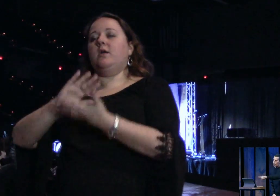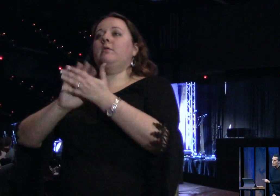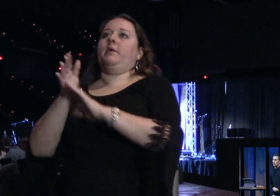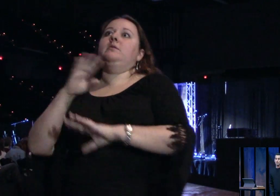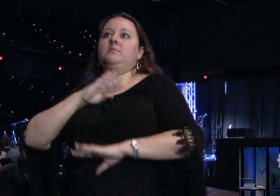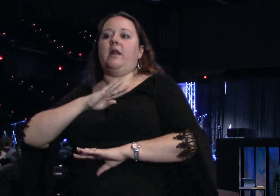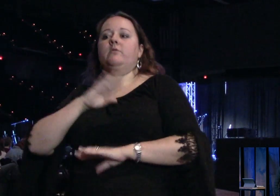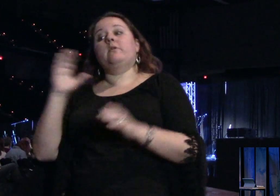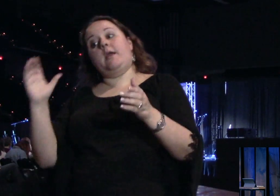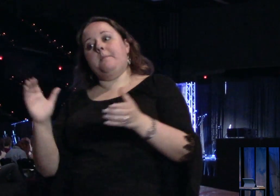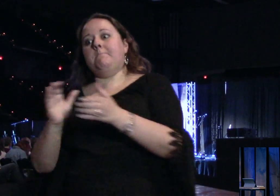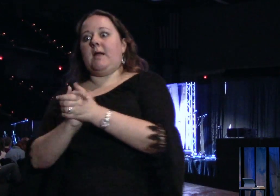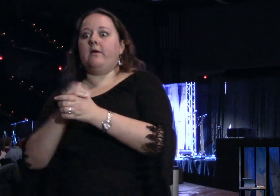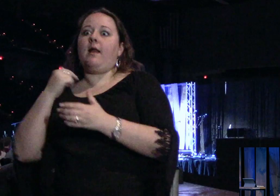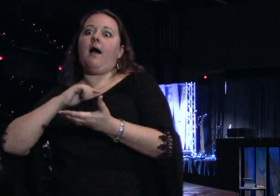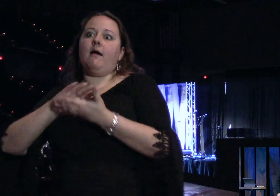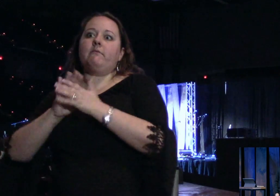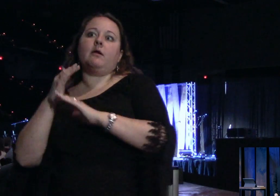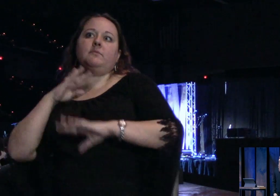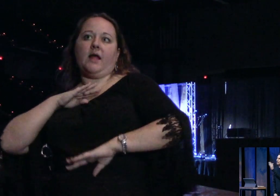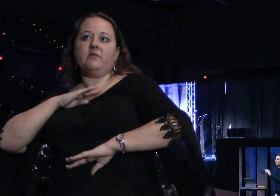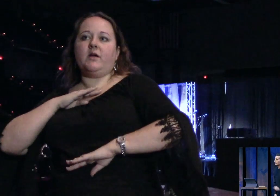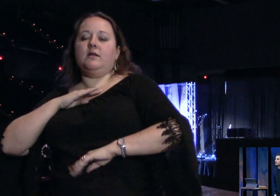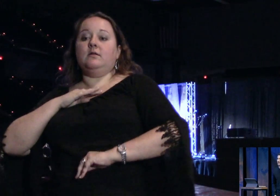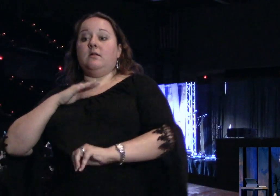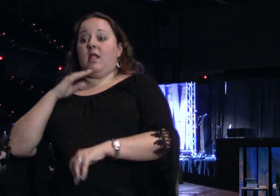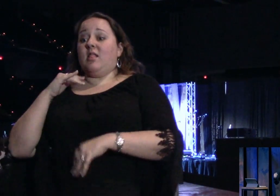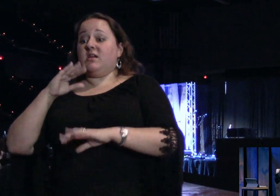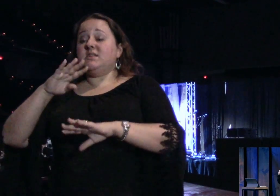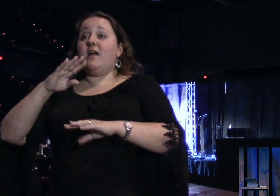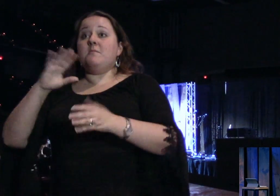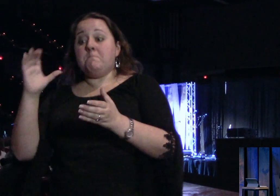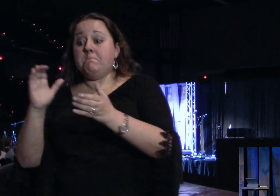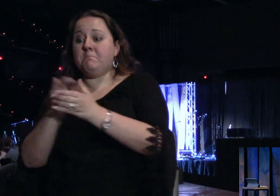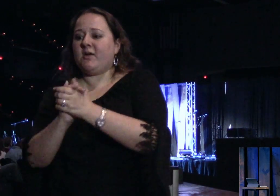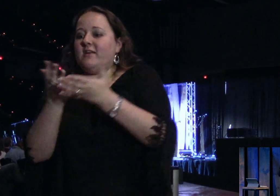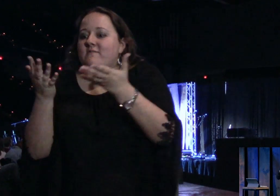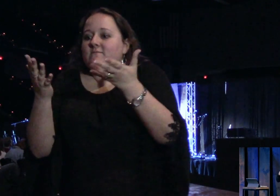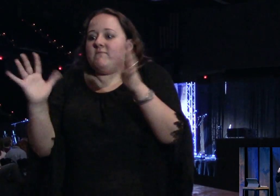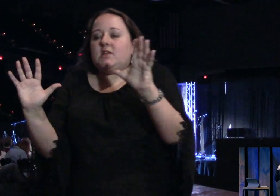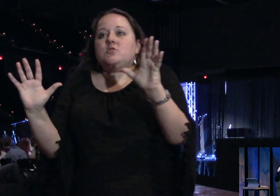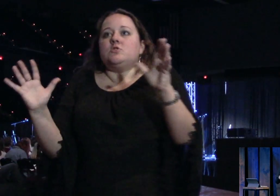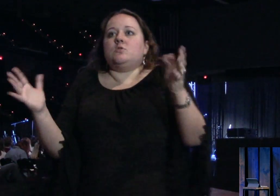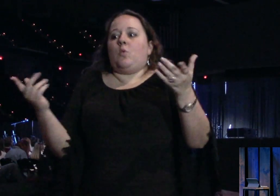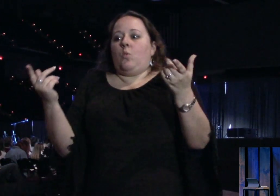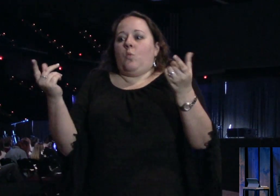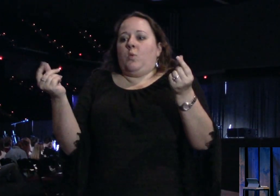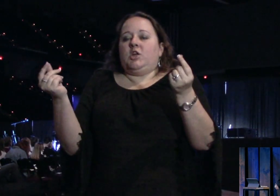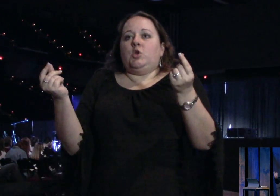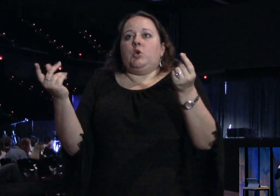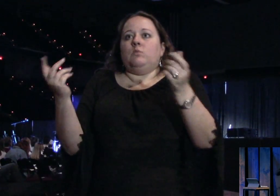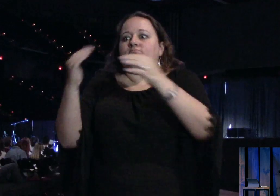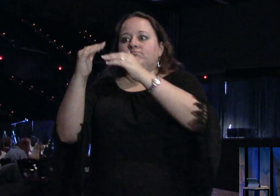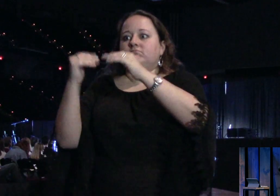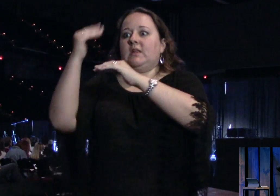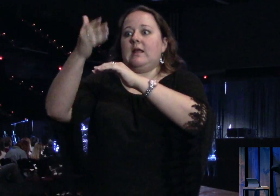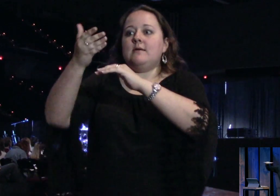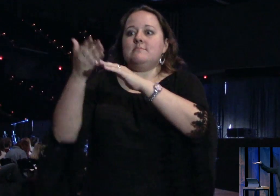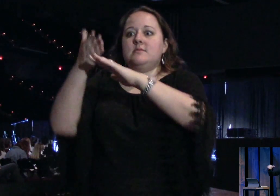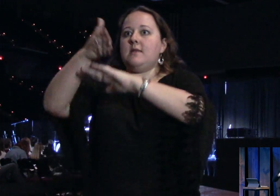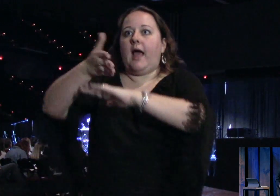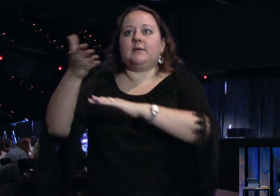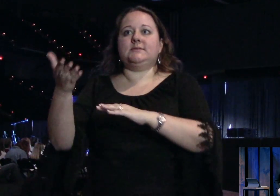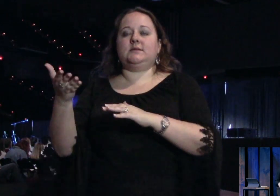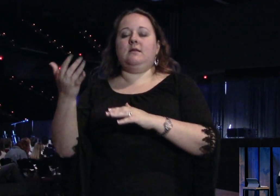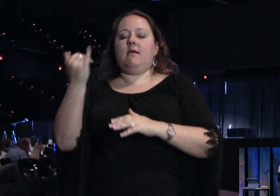a job, I will be satisfied. Or if I can just get married, I'll be satisfied. Behind that ladder, or at the top of that ladder, is so